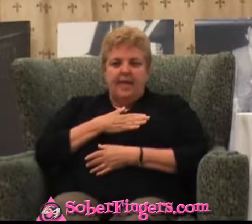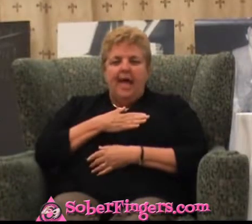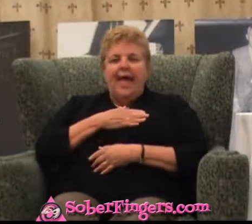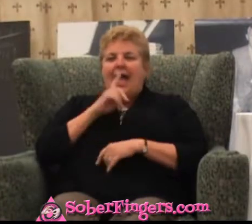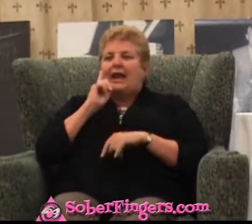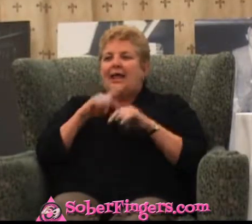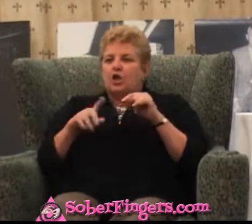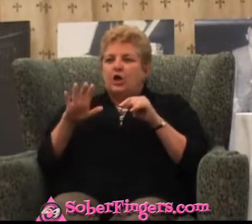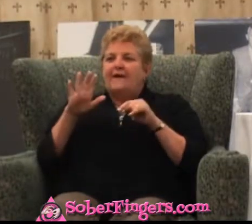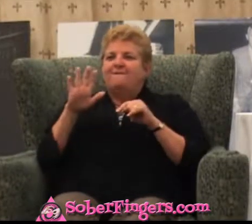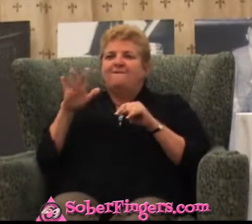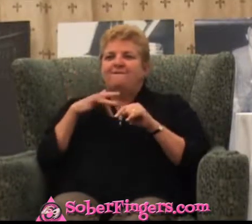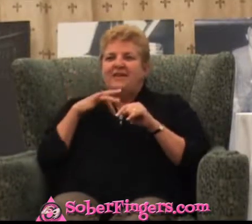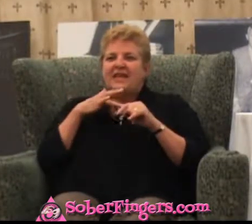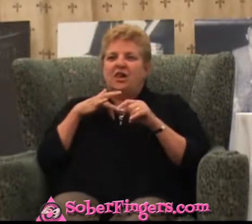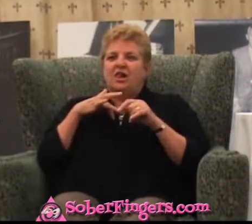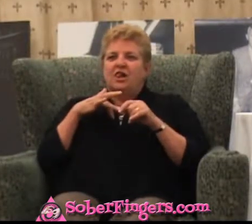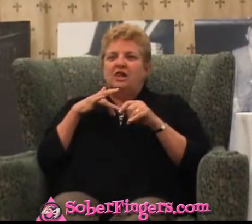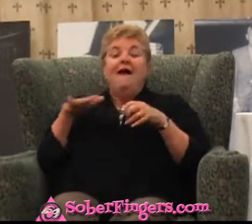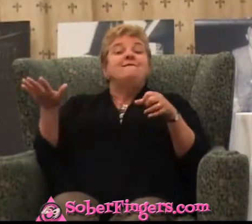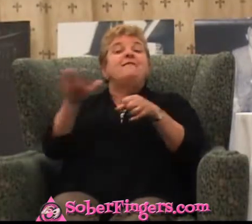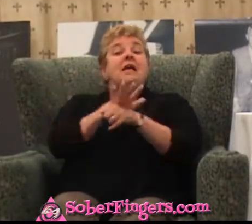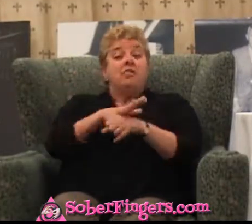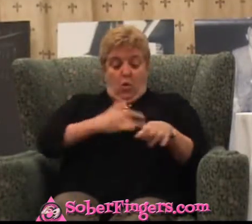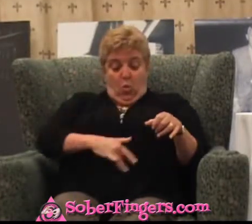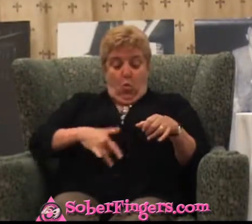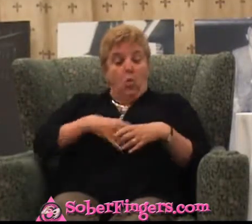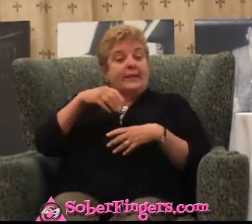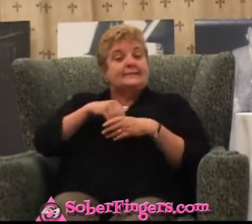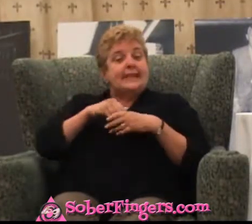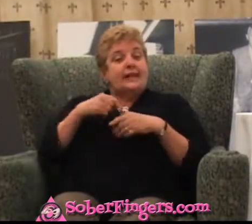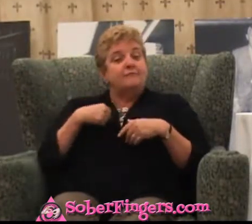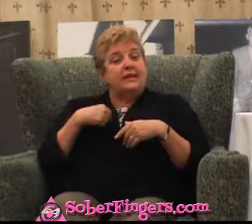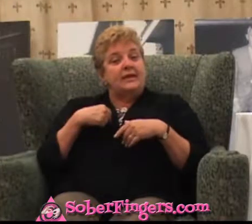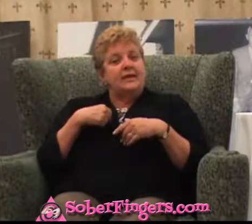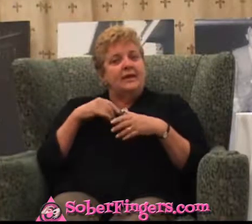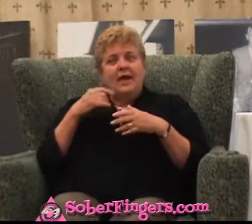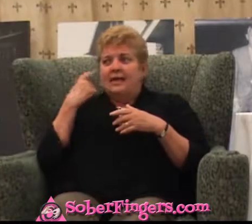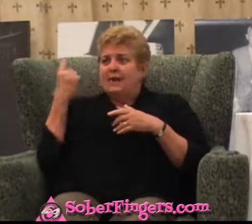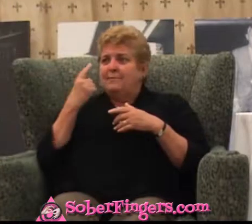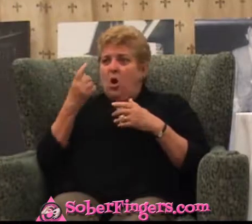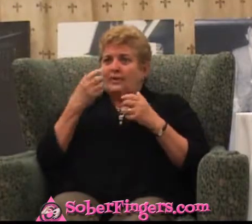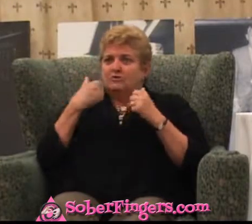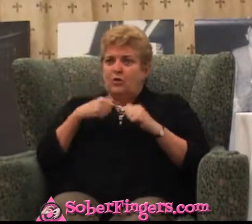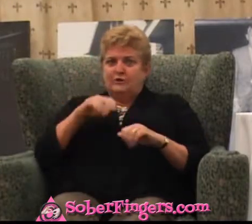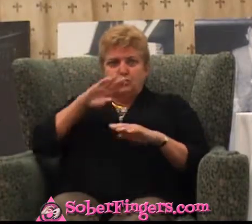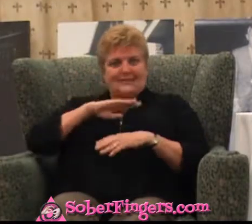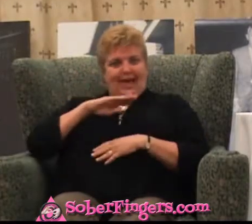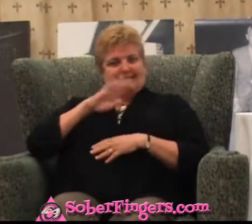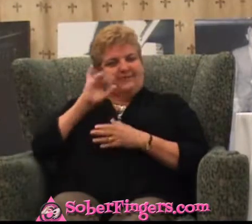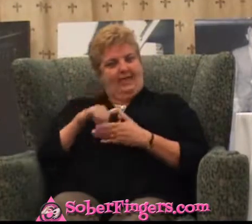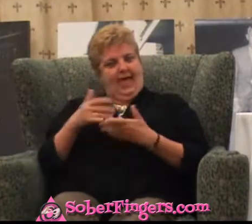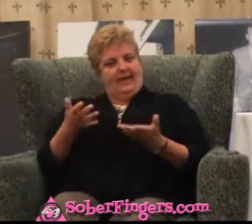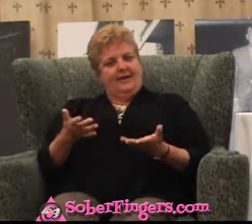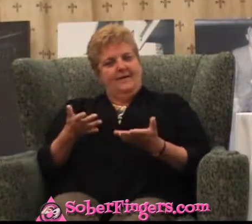fill the hole that is inside of me that I've always been trying to satisfy with all of these